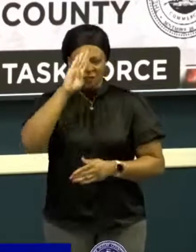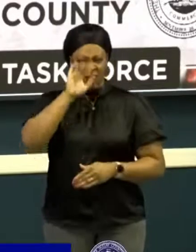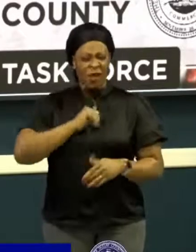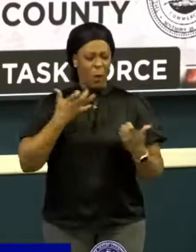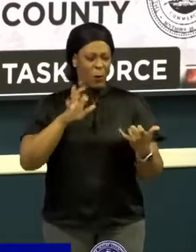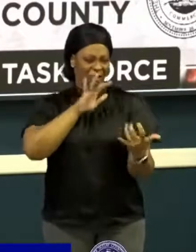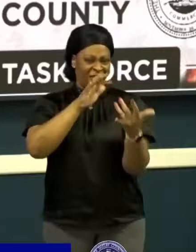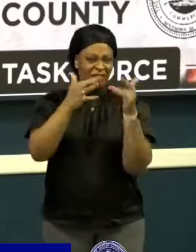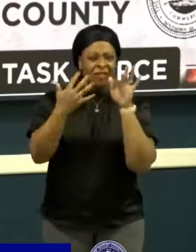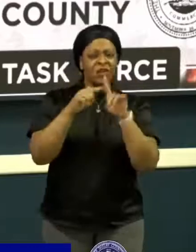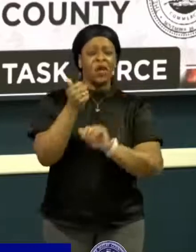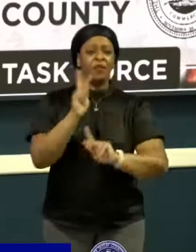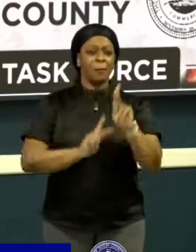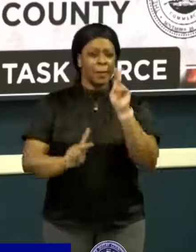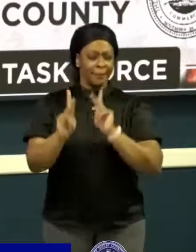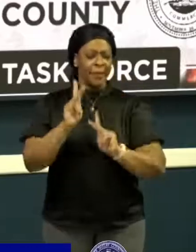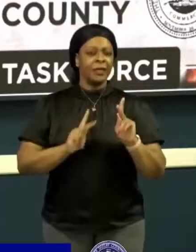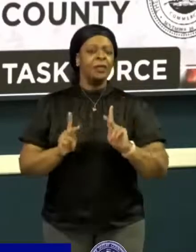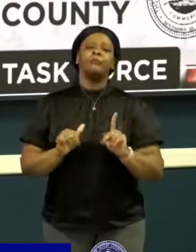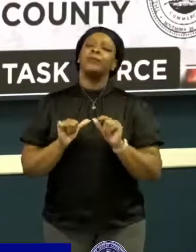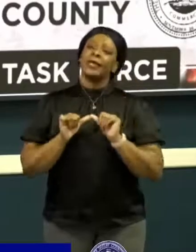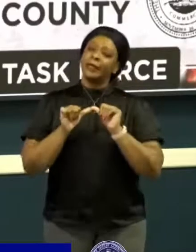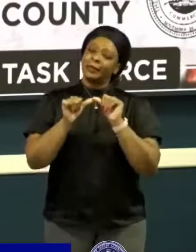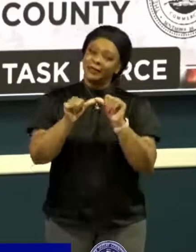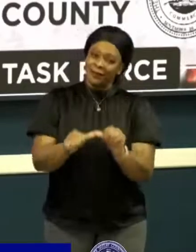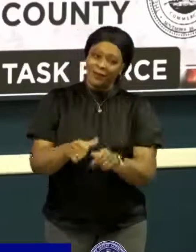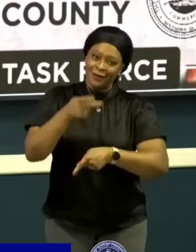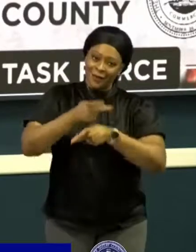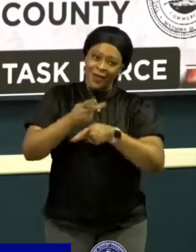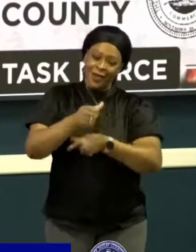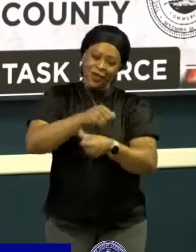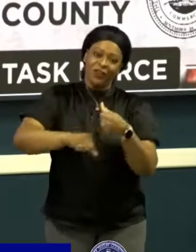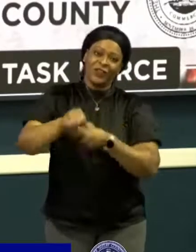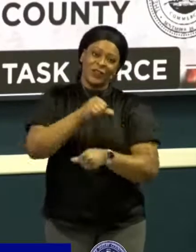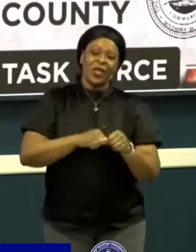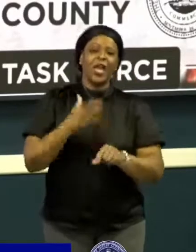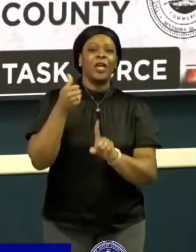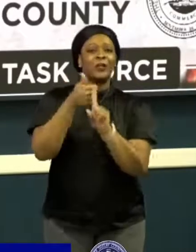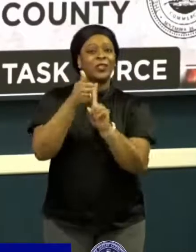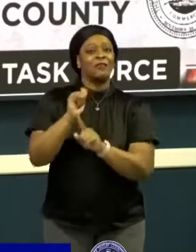spread virus to others, and just continue to take care of each other and